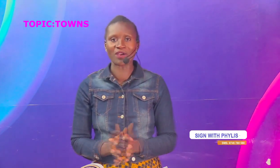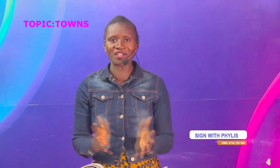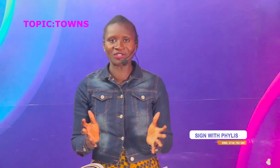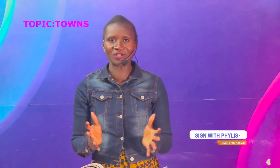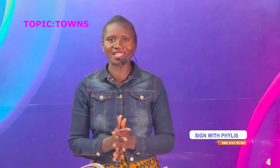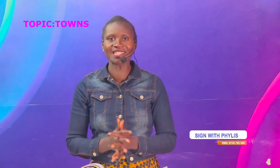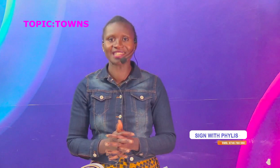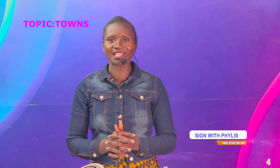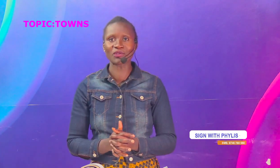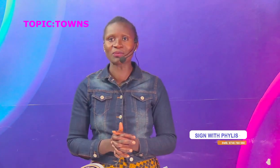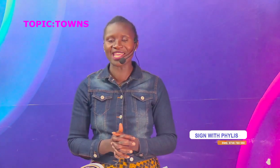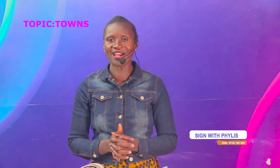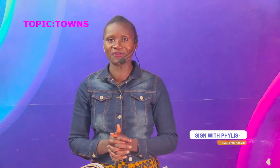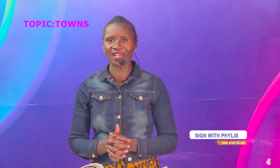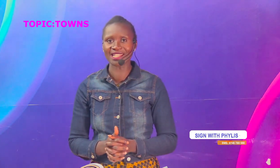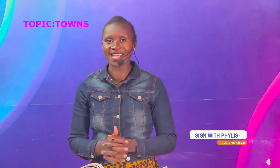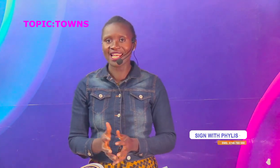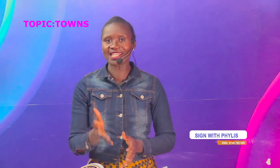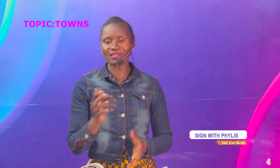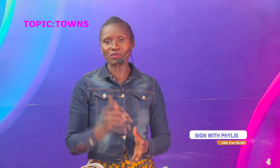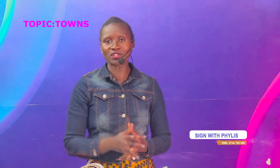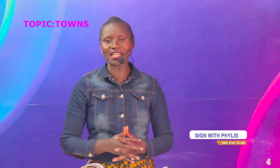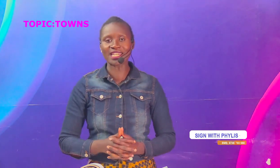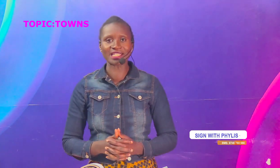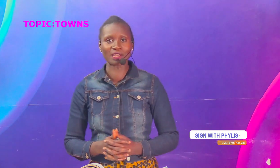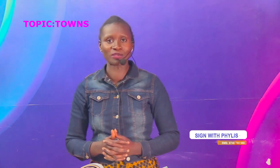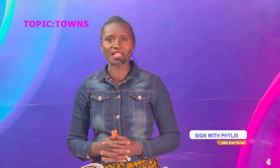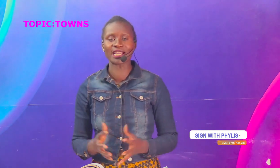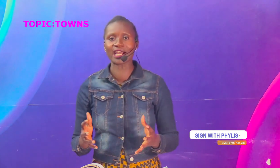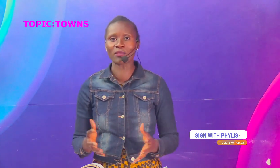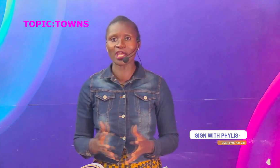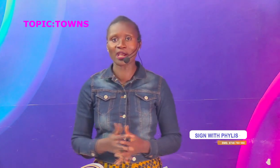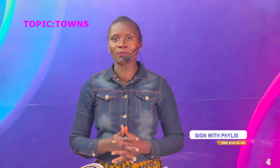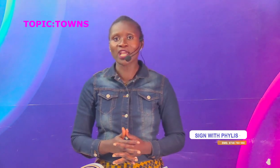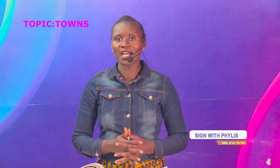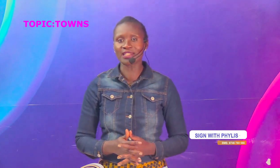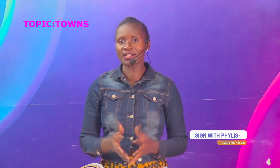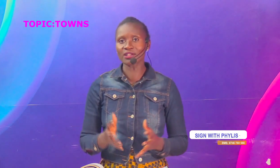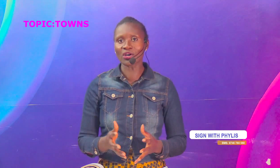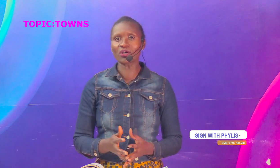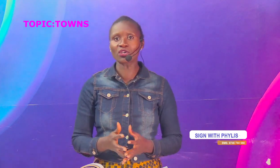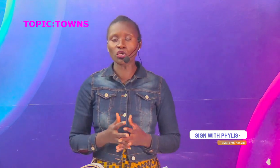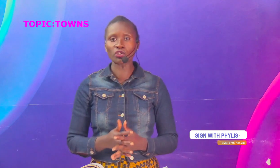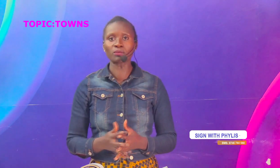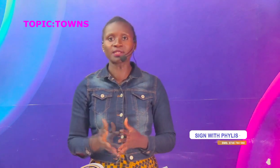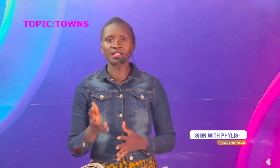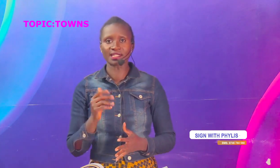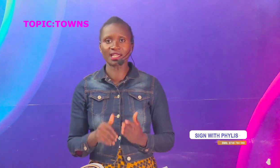enjoyed signing with me here, Phylis. Let us meet on the next episode that are coming up. Just go on YouTube, just search Sign